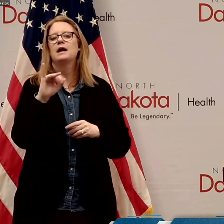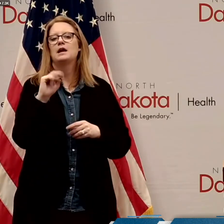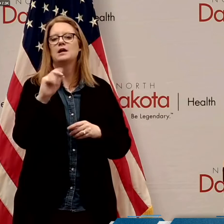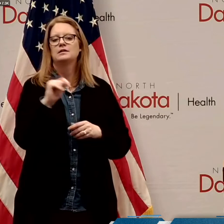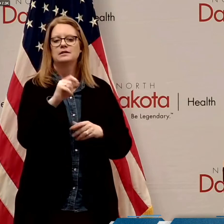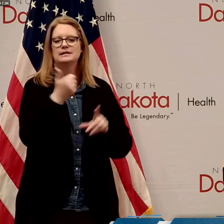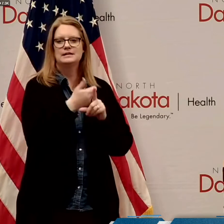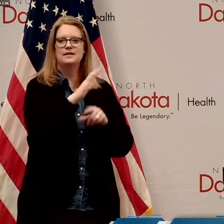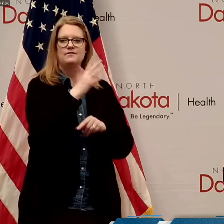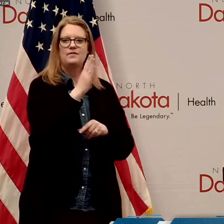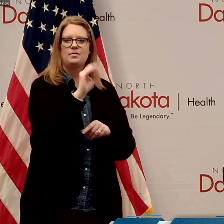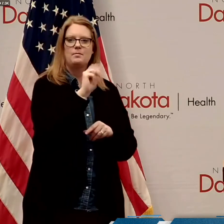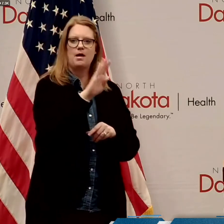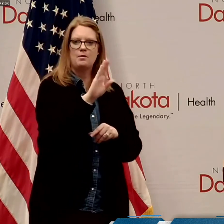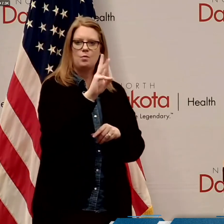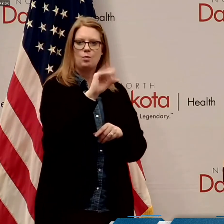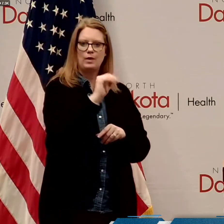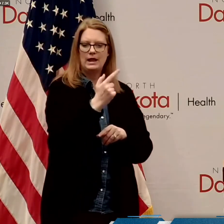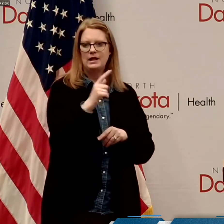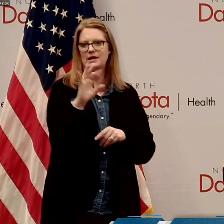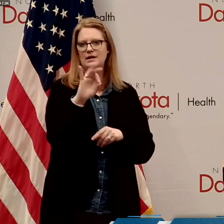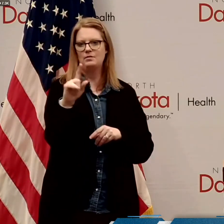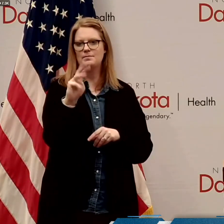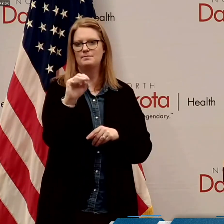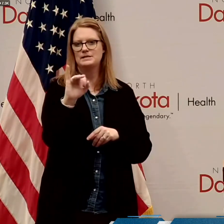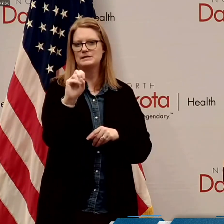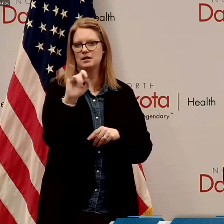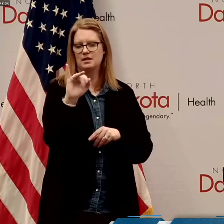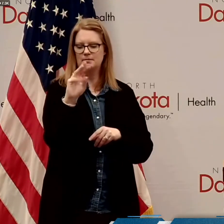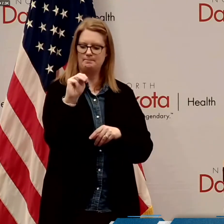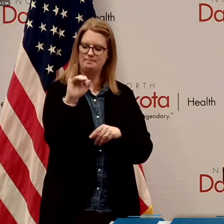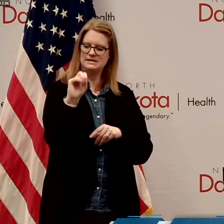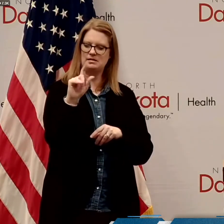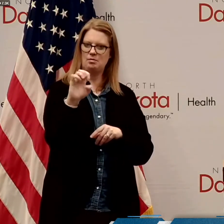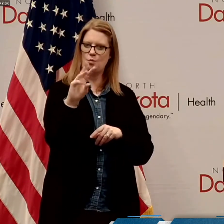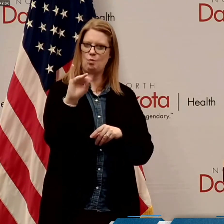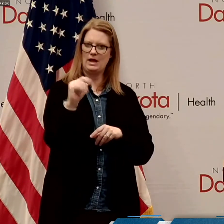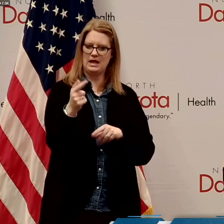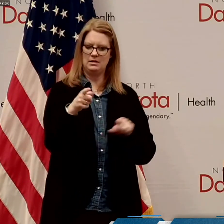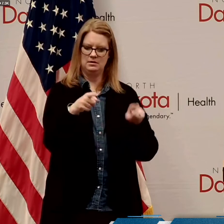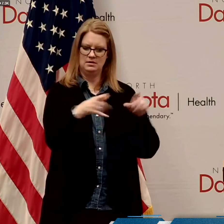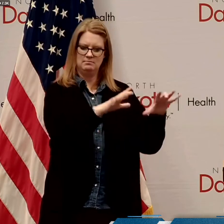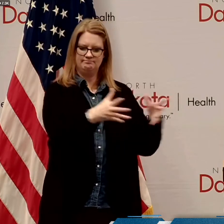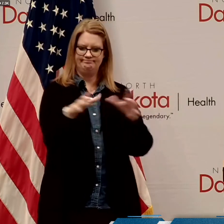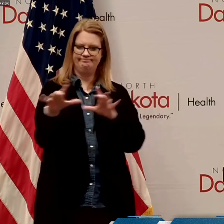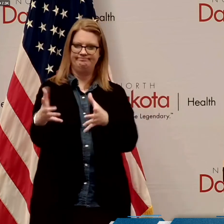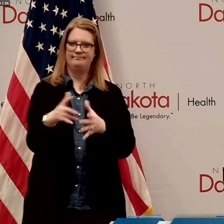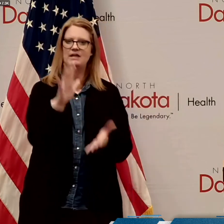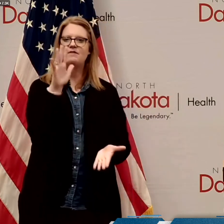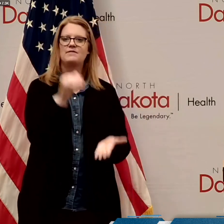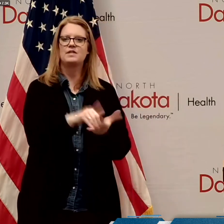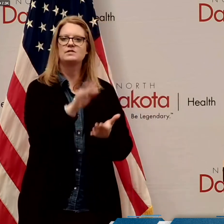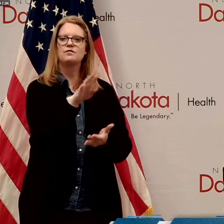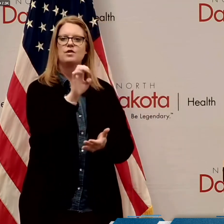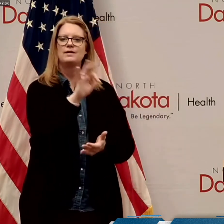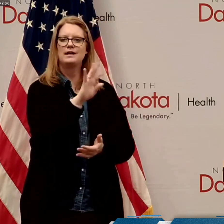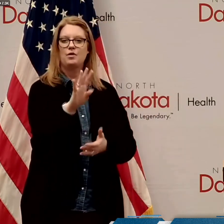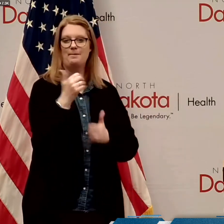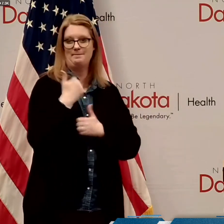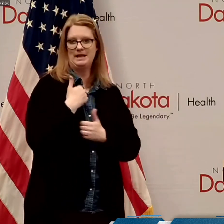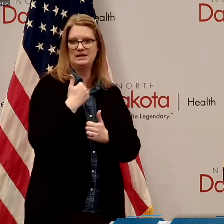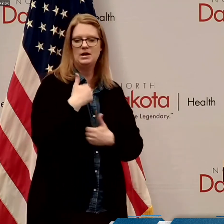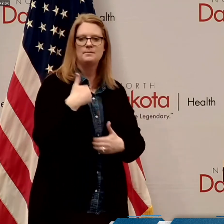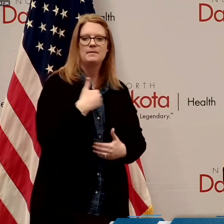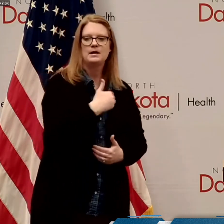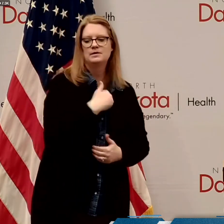5th Bomb Wing and the 91st Missile Wing. Both those wings, the base employs 5,494 military